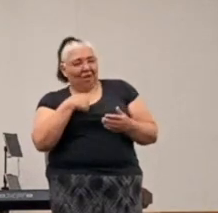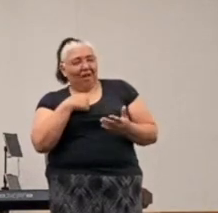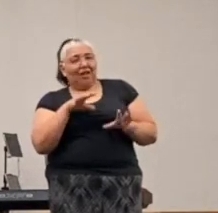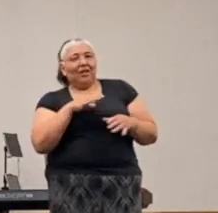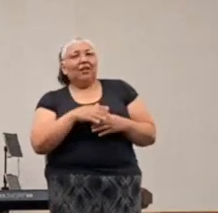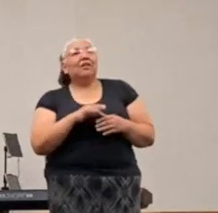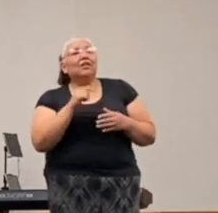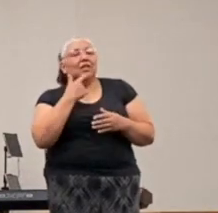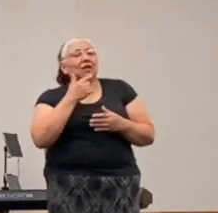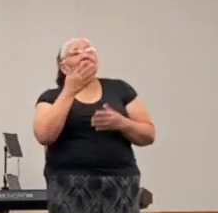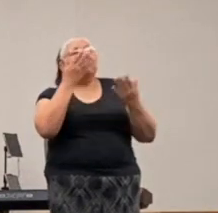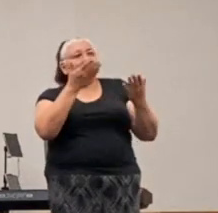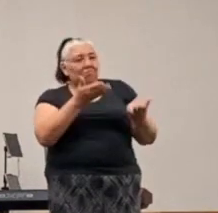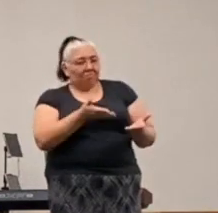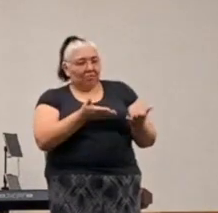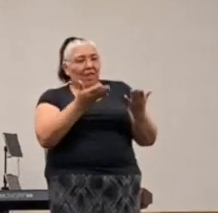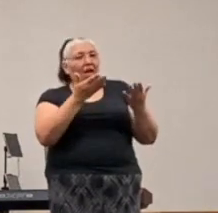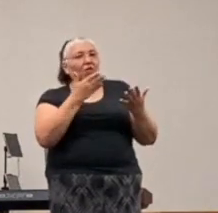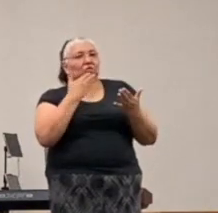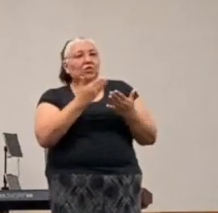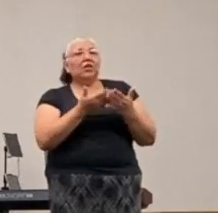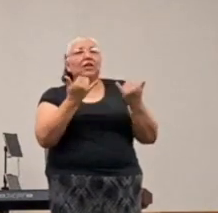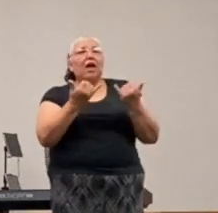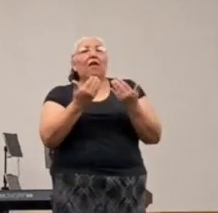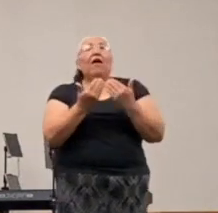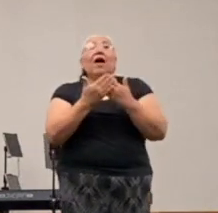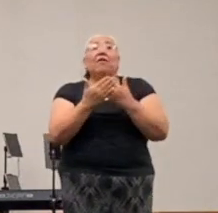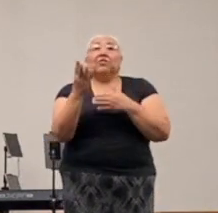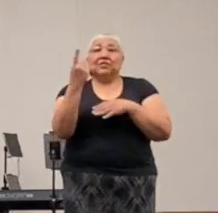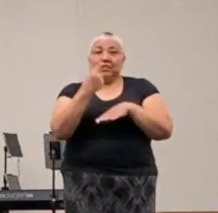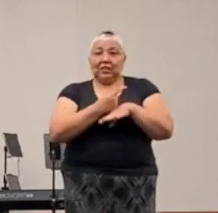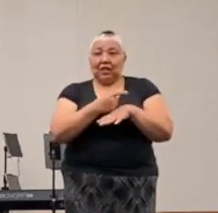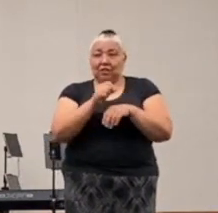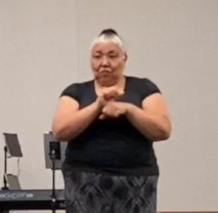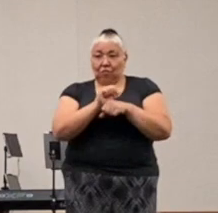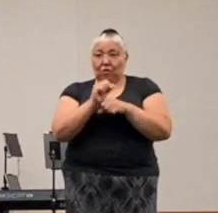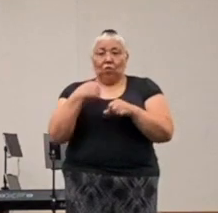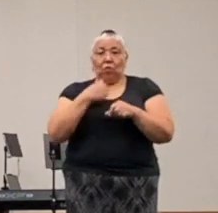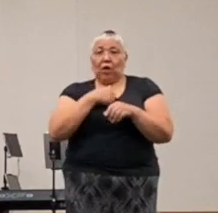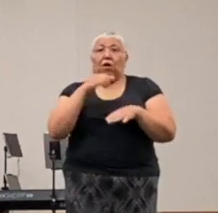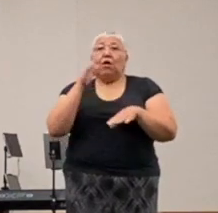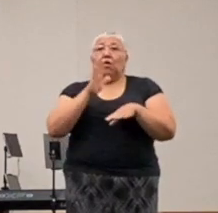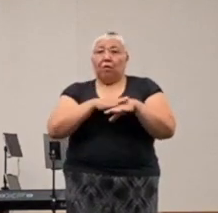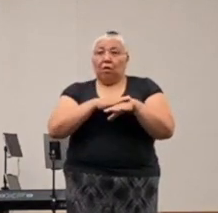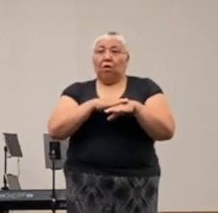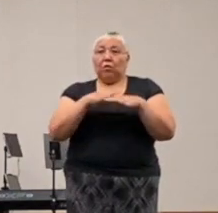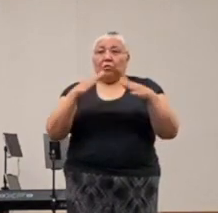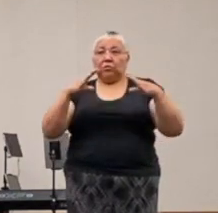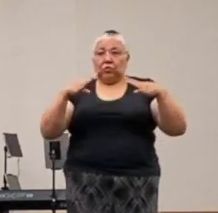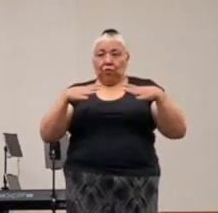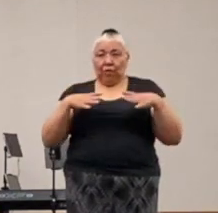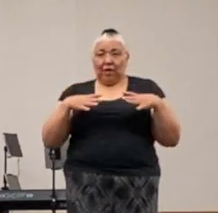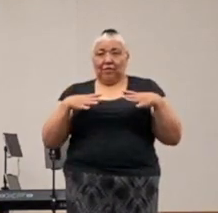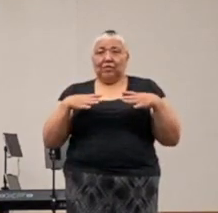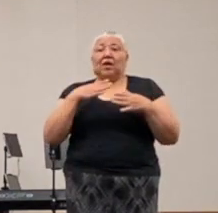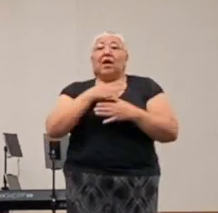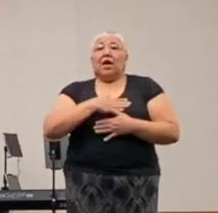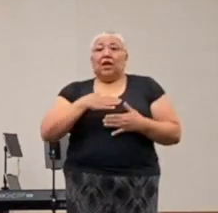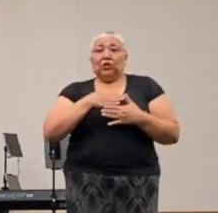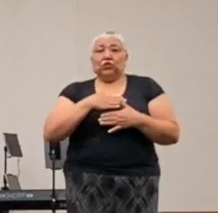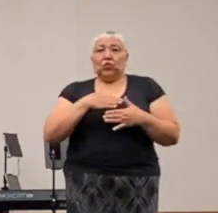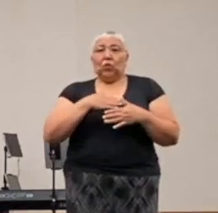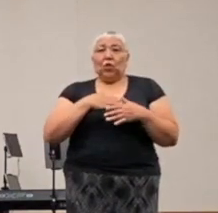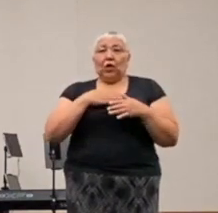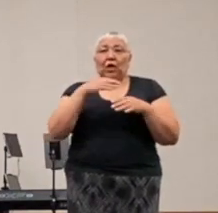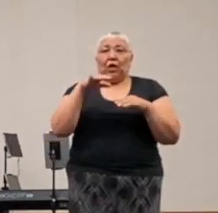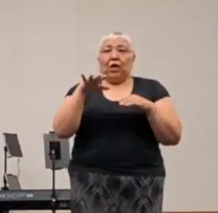is very good. After 6 days of work, we are also called to rest and to enjoy the fruit of